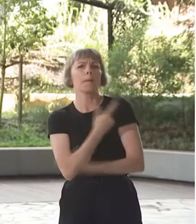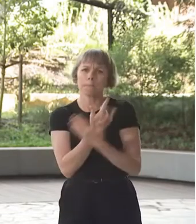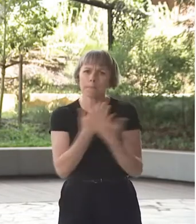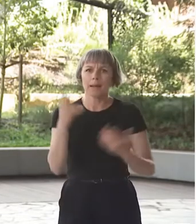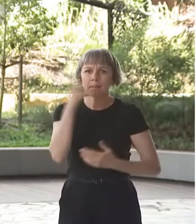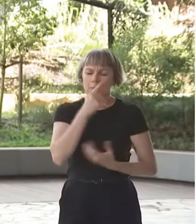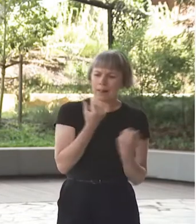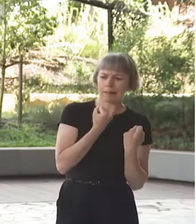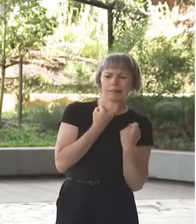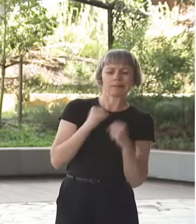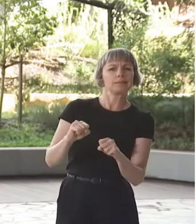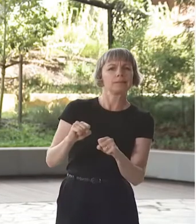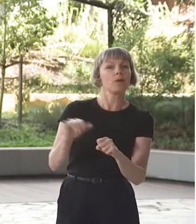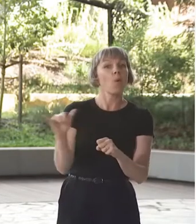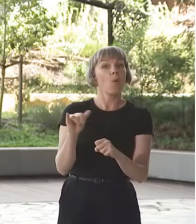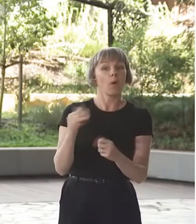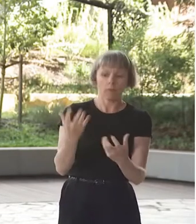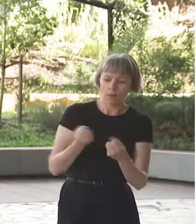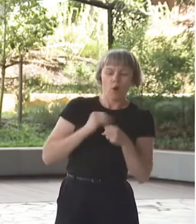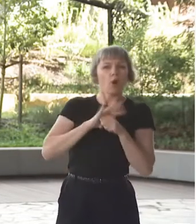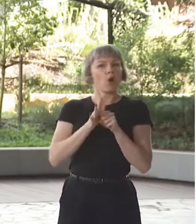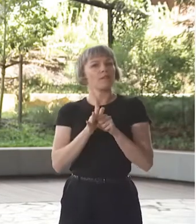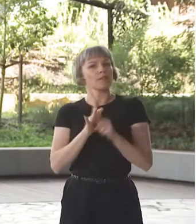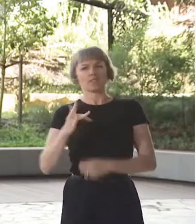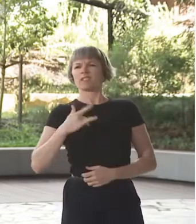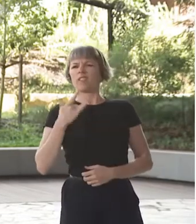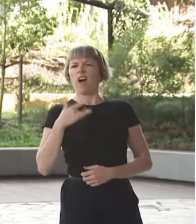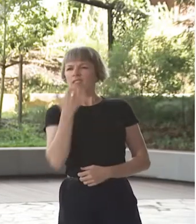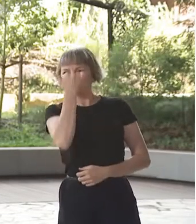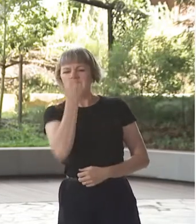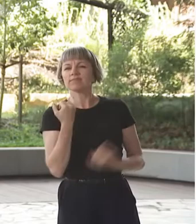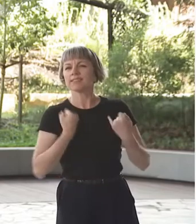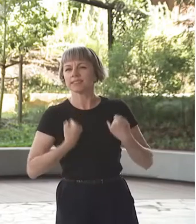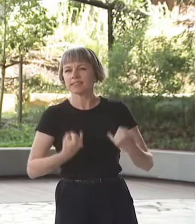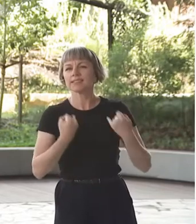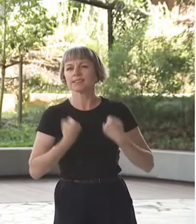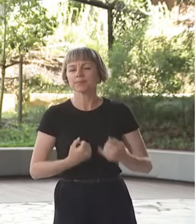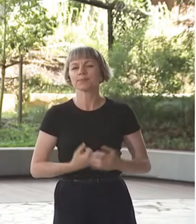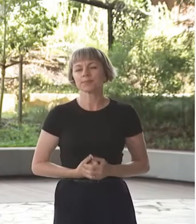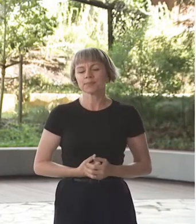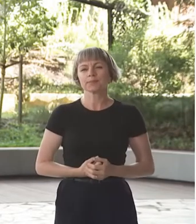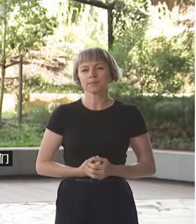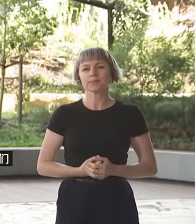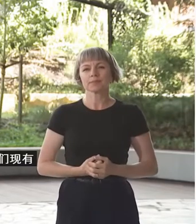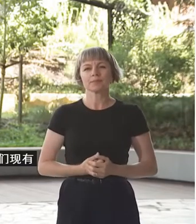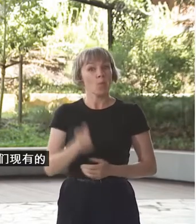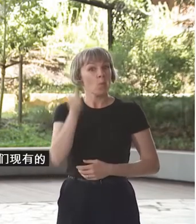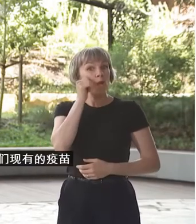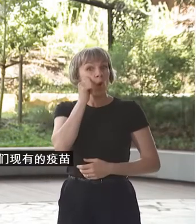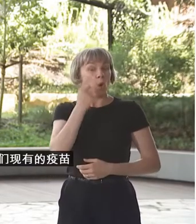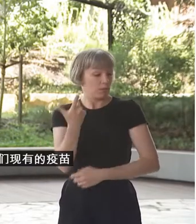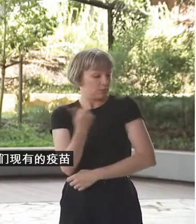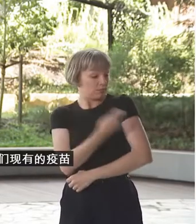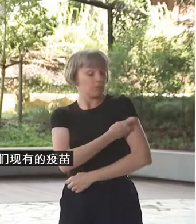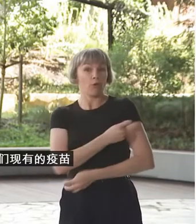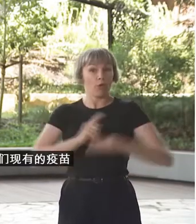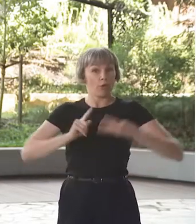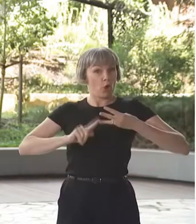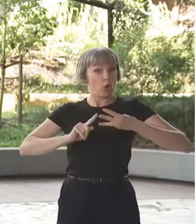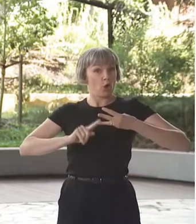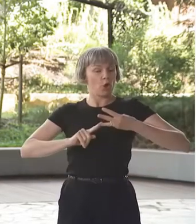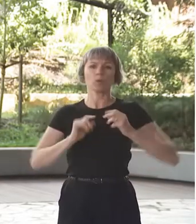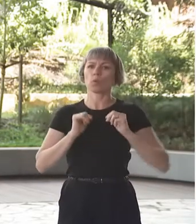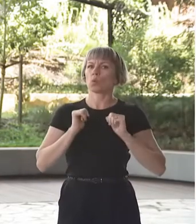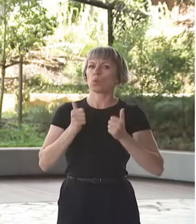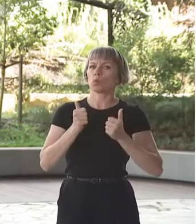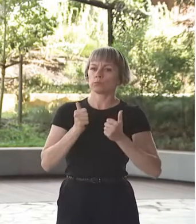vaccination is critical for Omicron in increasing the level of protection. But the vaccines we have available